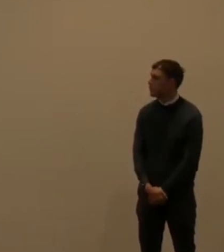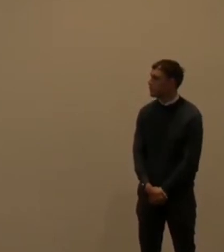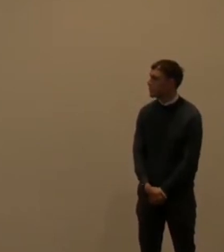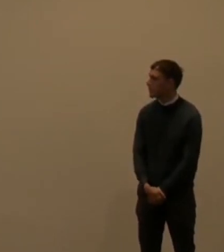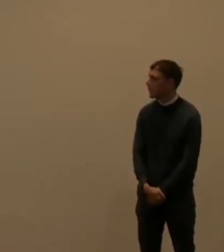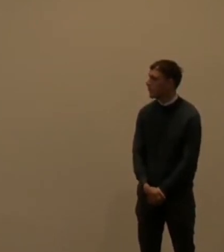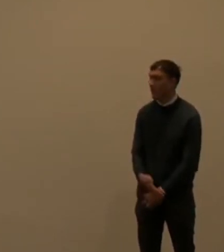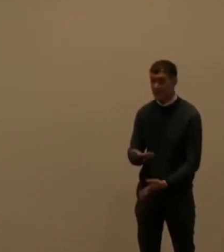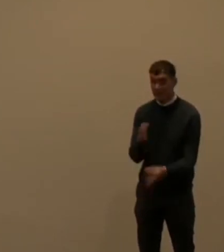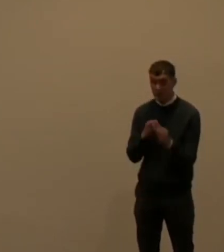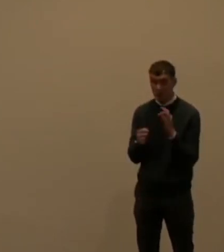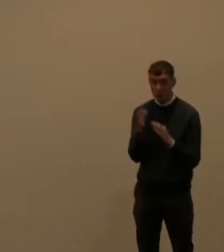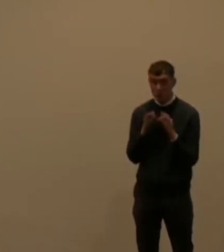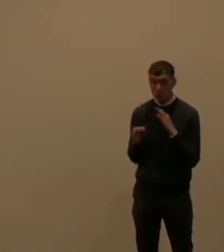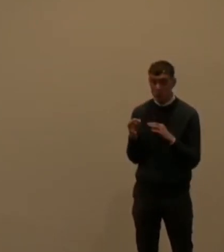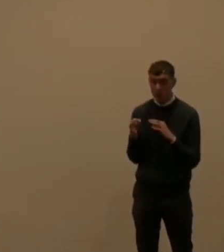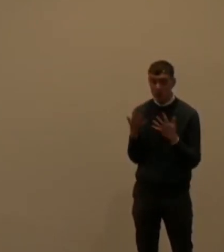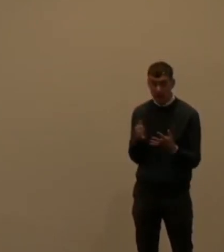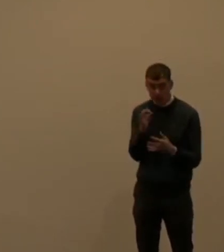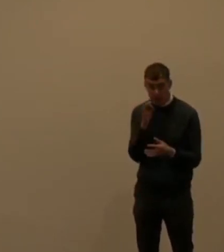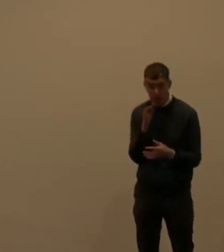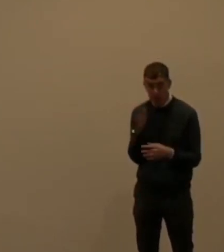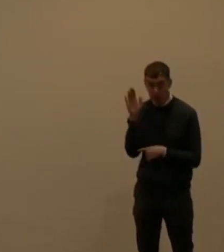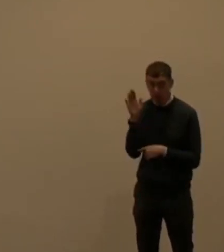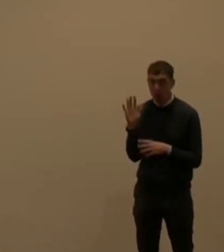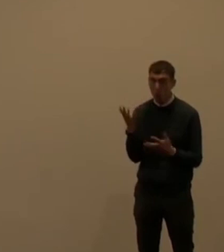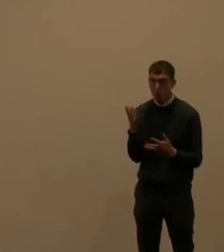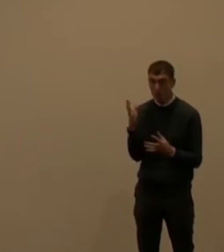If there are any questions, then you can ask now or find